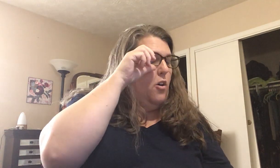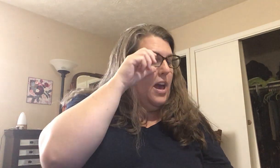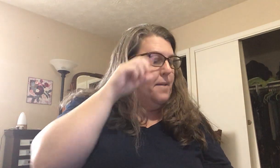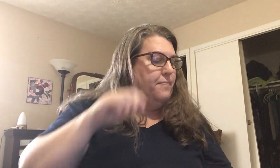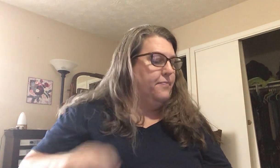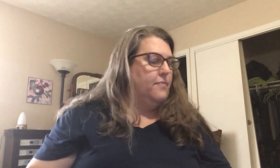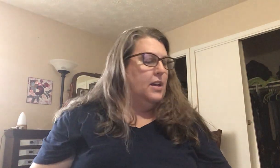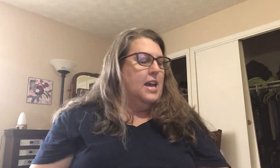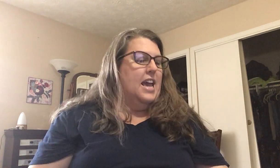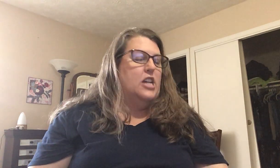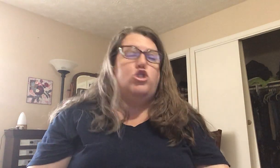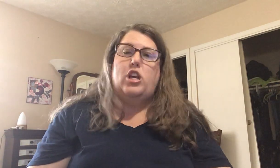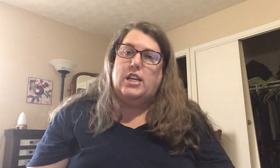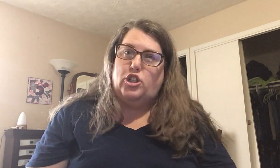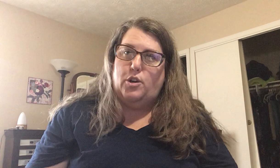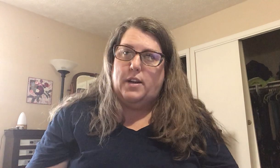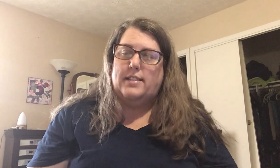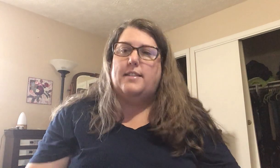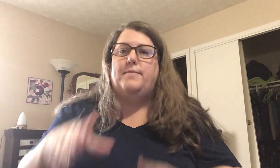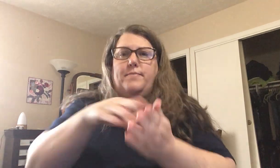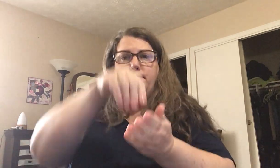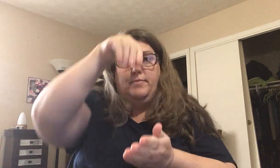Okay. Is she a student?